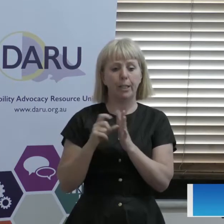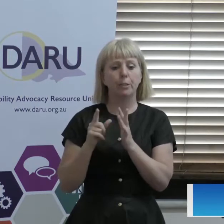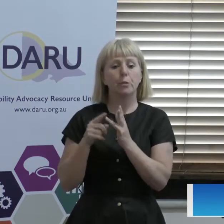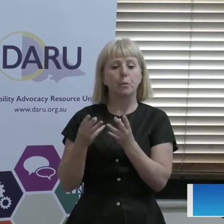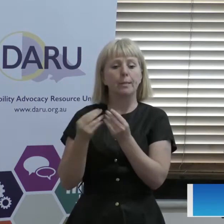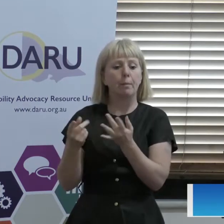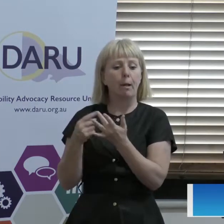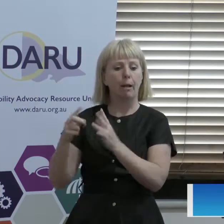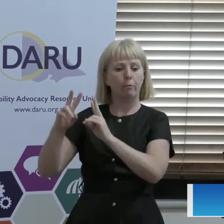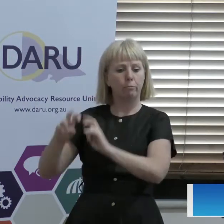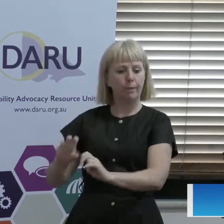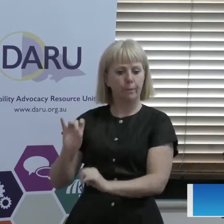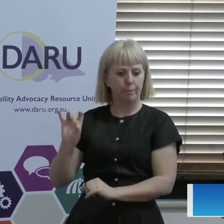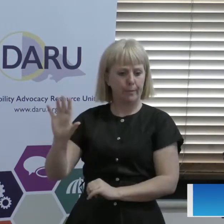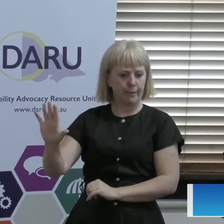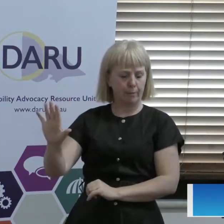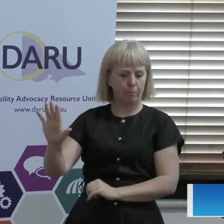it, but looking at